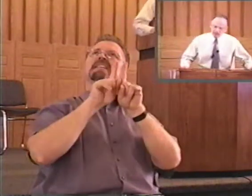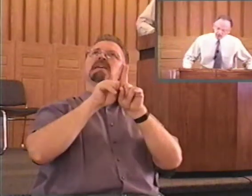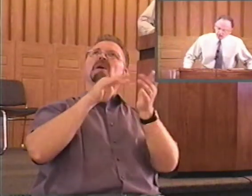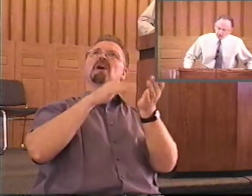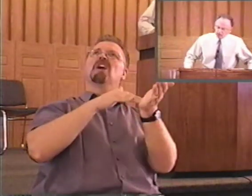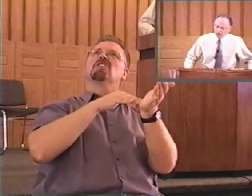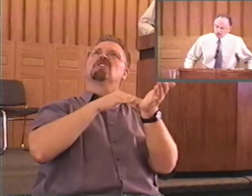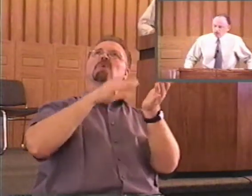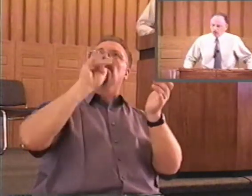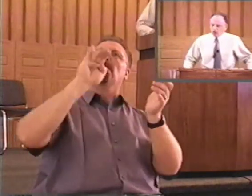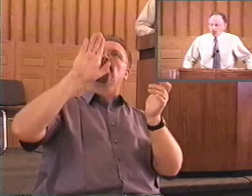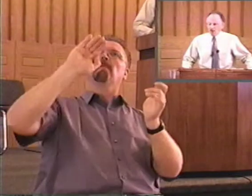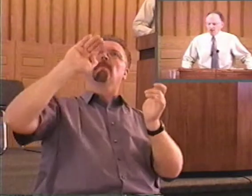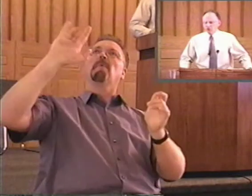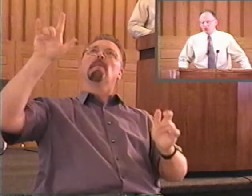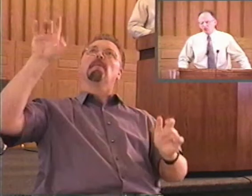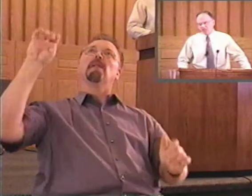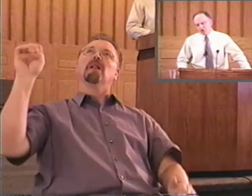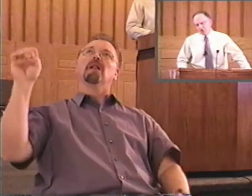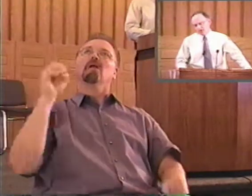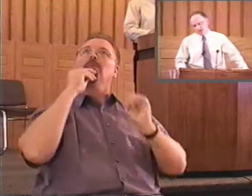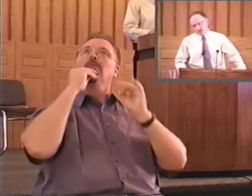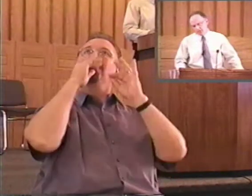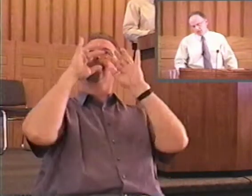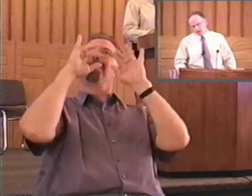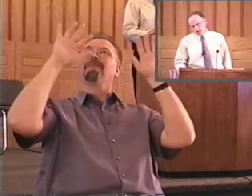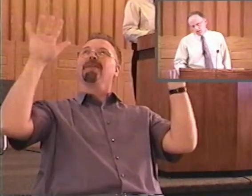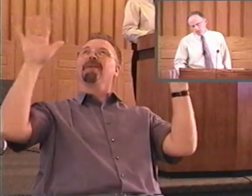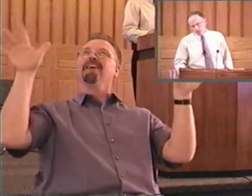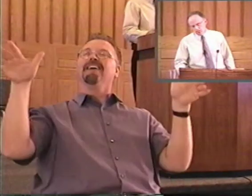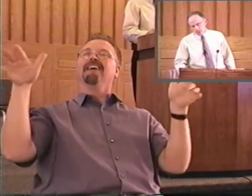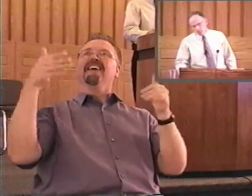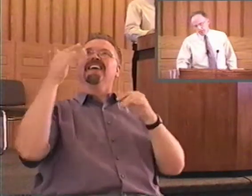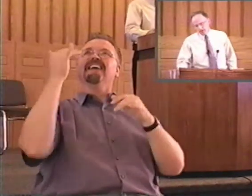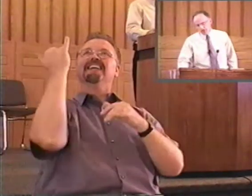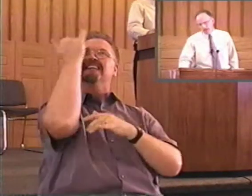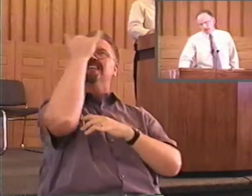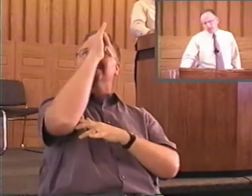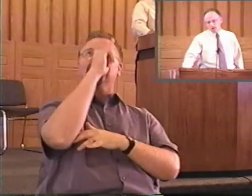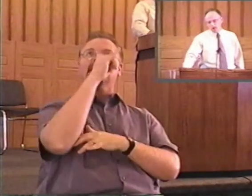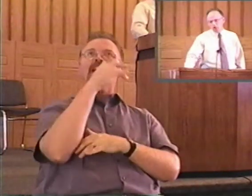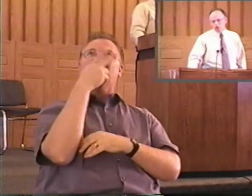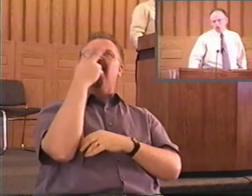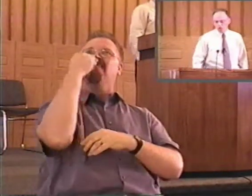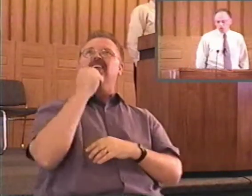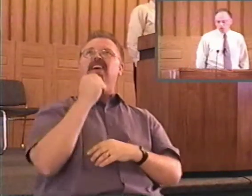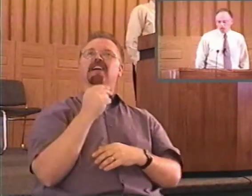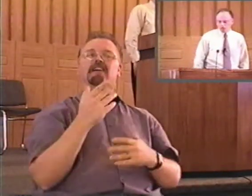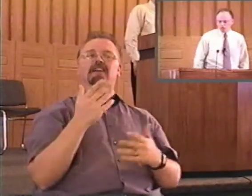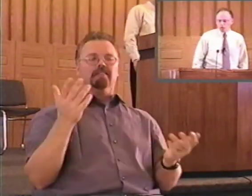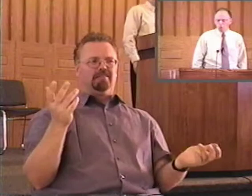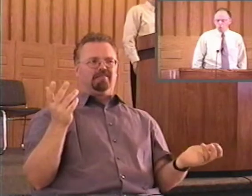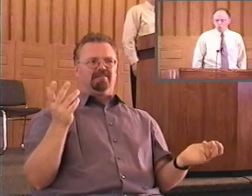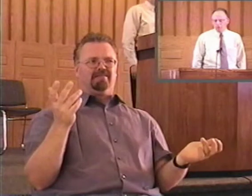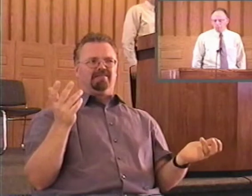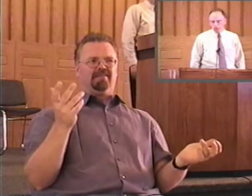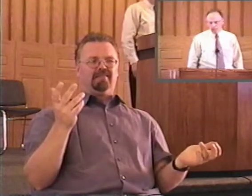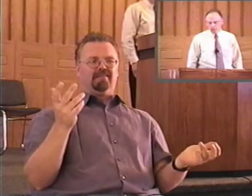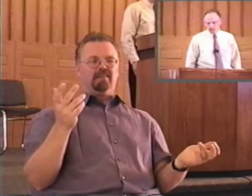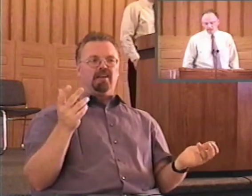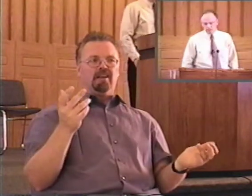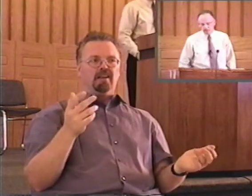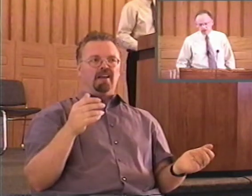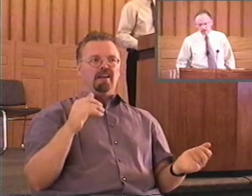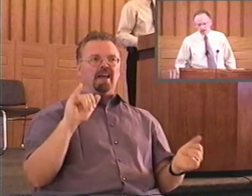of the giddy, a God of the silly. What A.W. Tozer called the